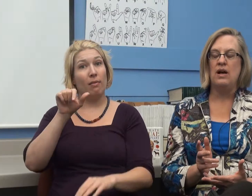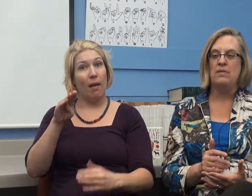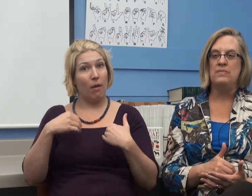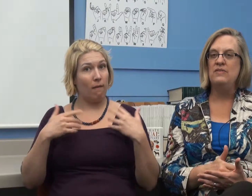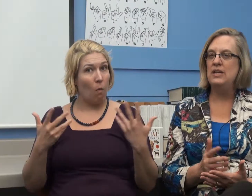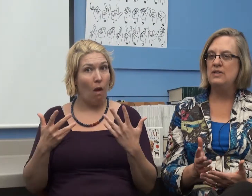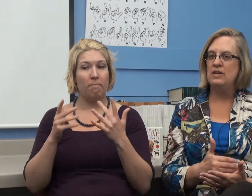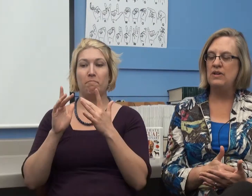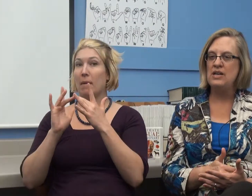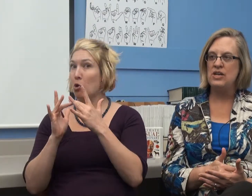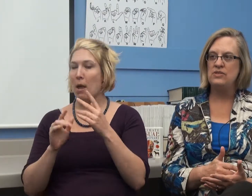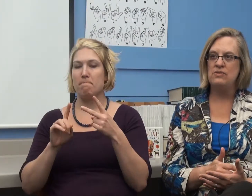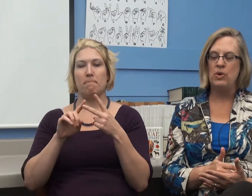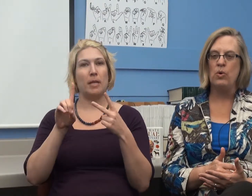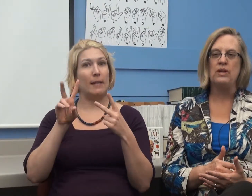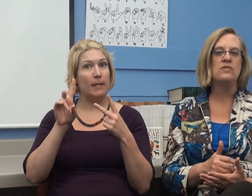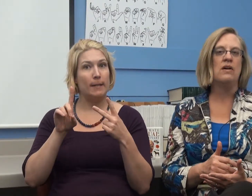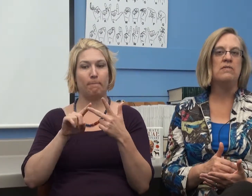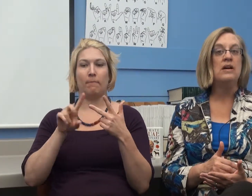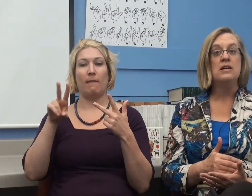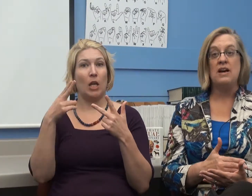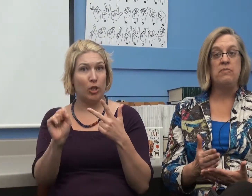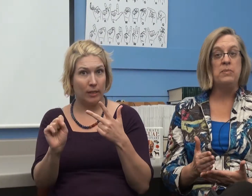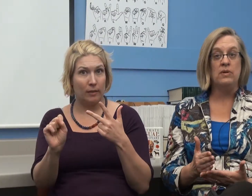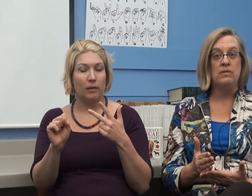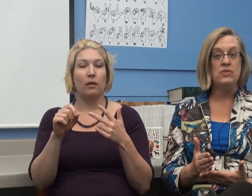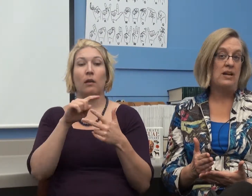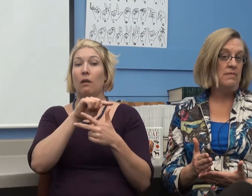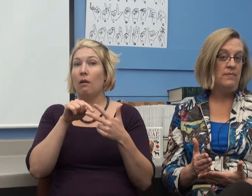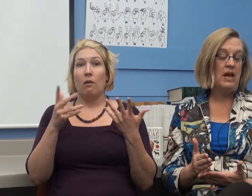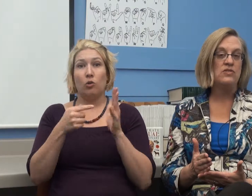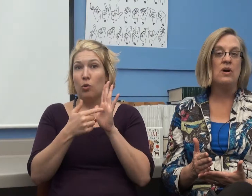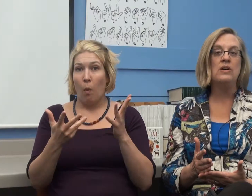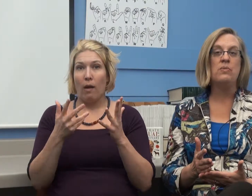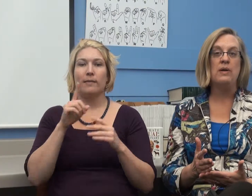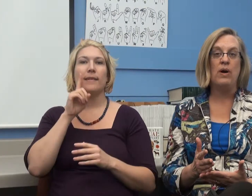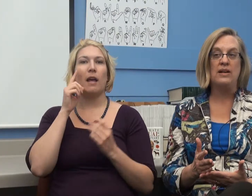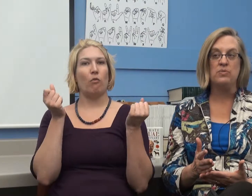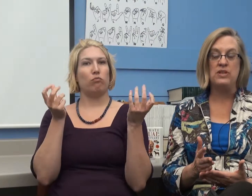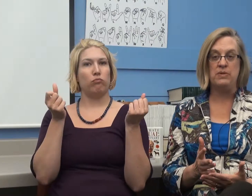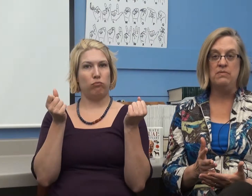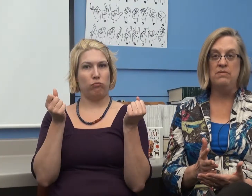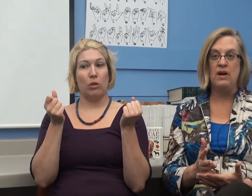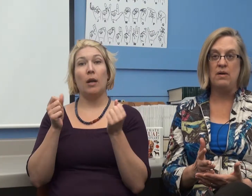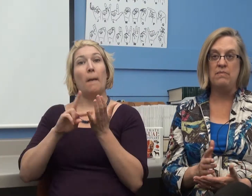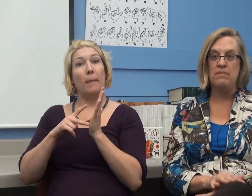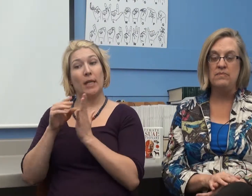several DVDs and VHS recordings of deaf people signing. And so it's a way to practice